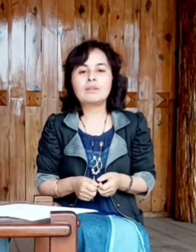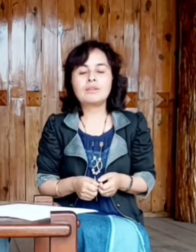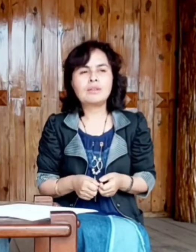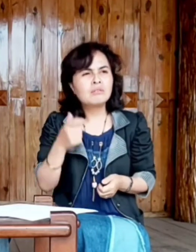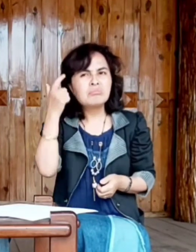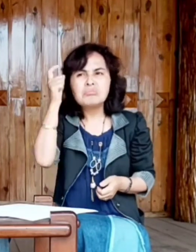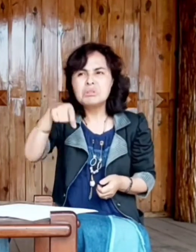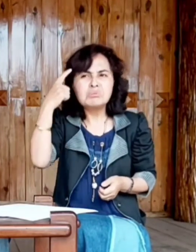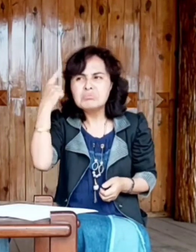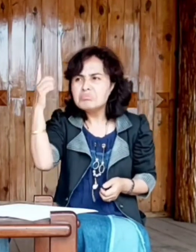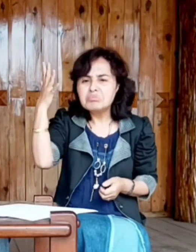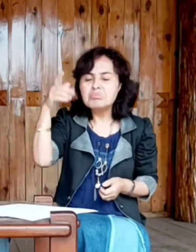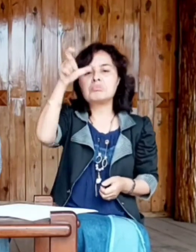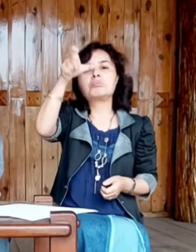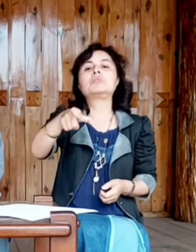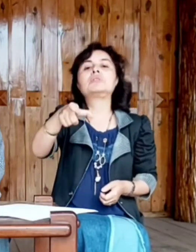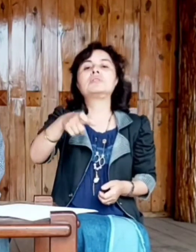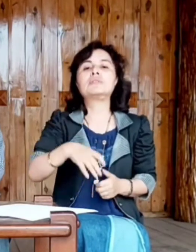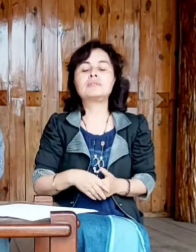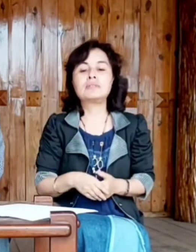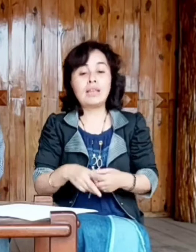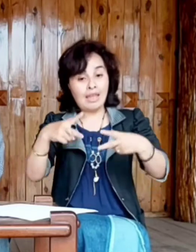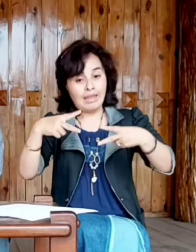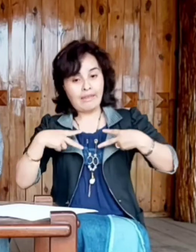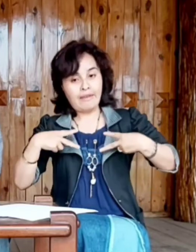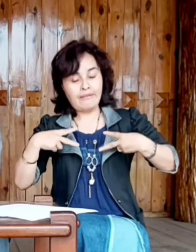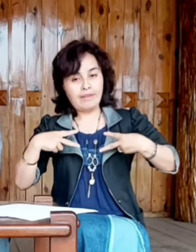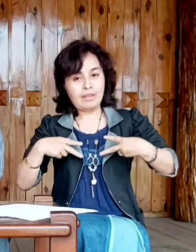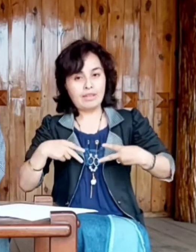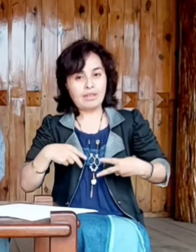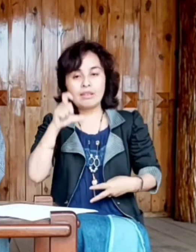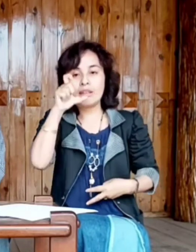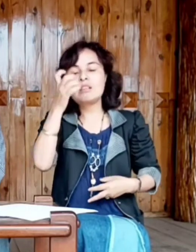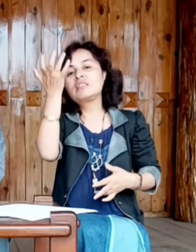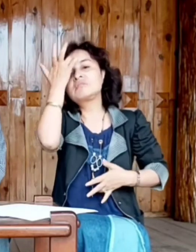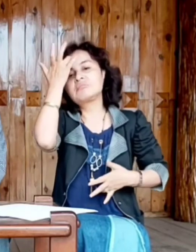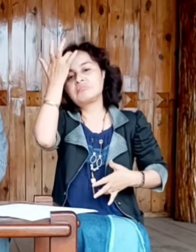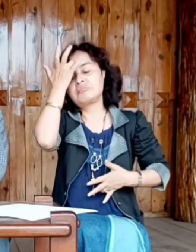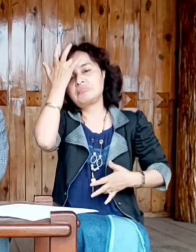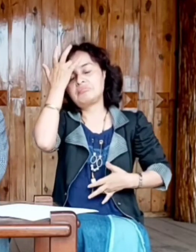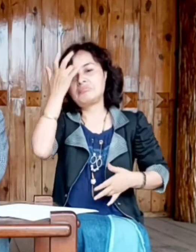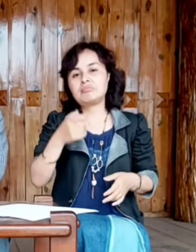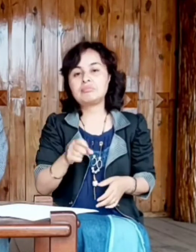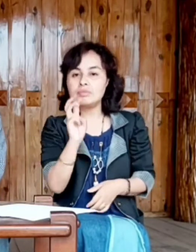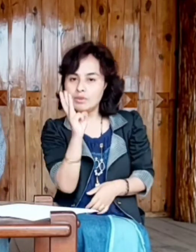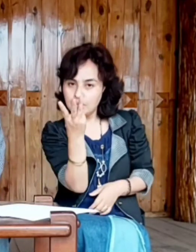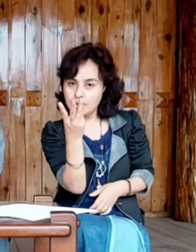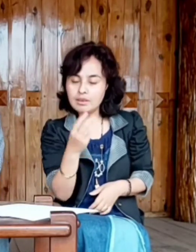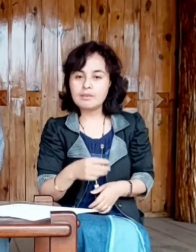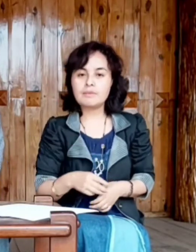unknown persons having communicable diseases. Number